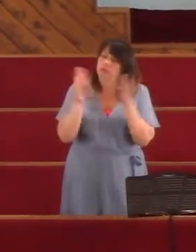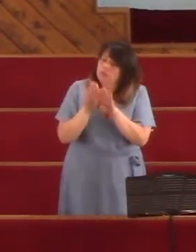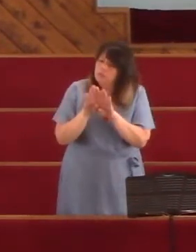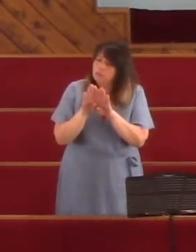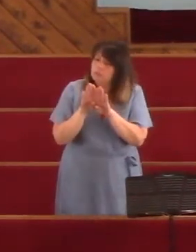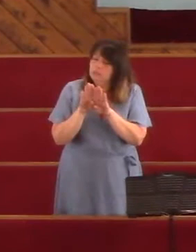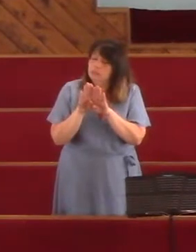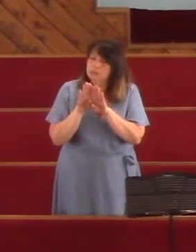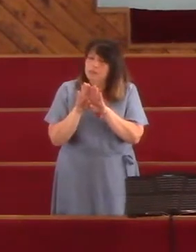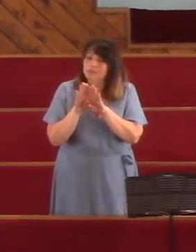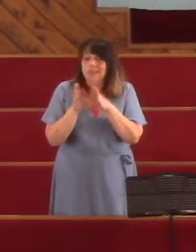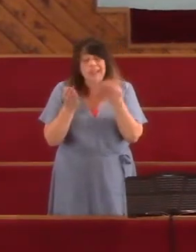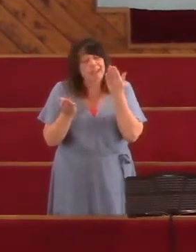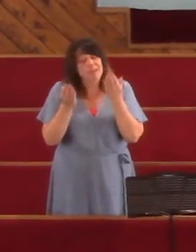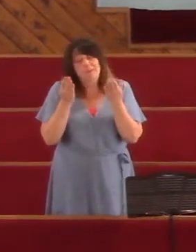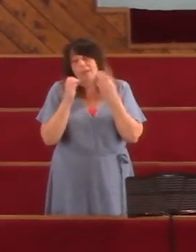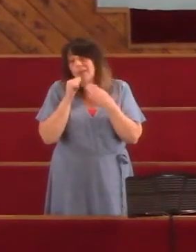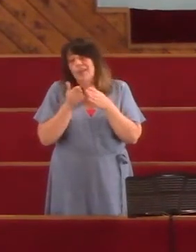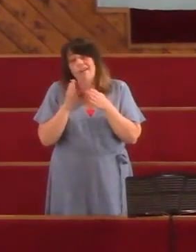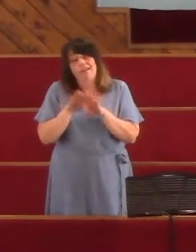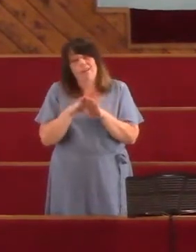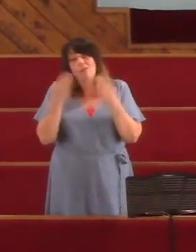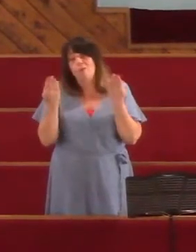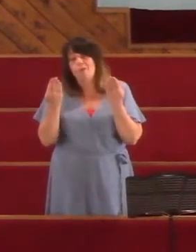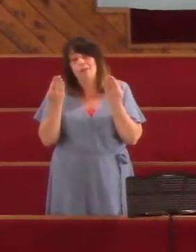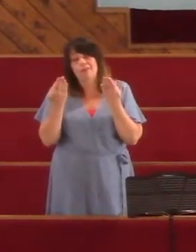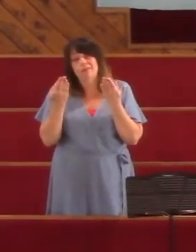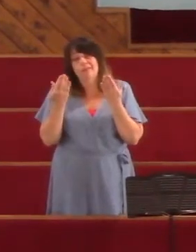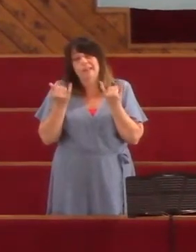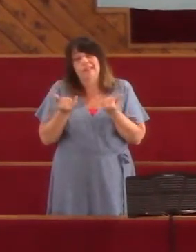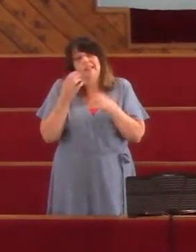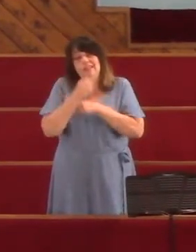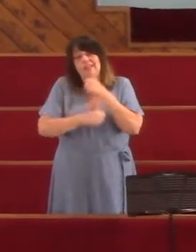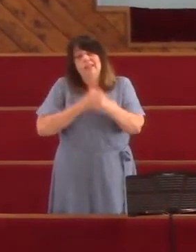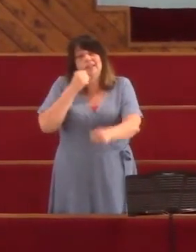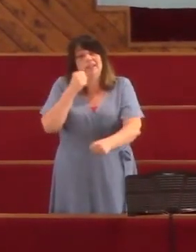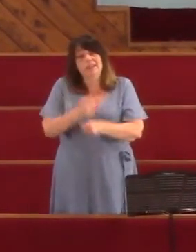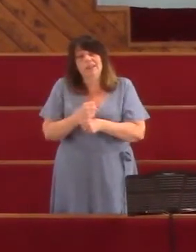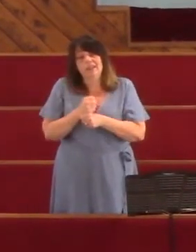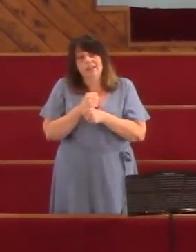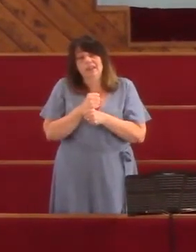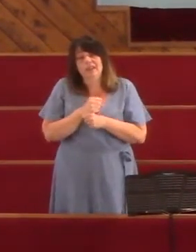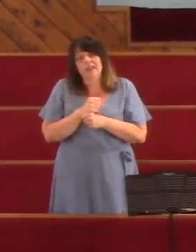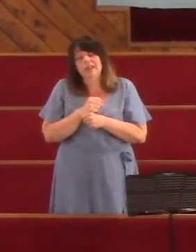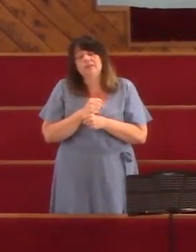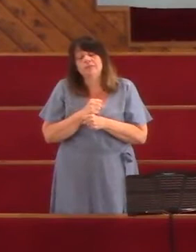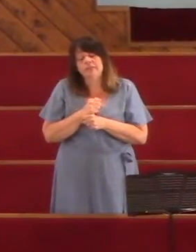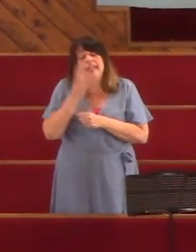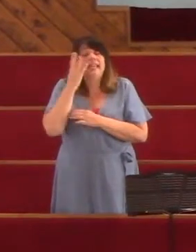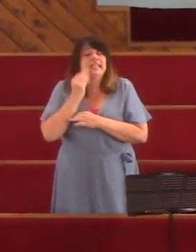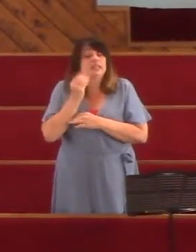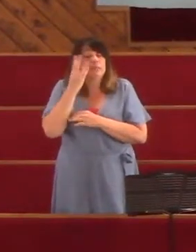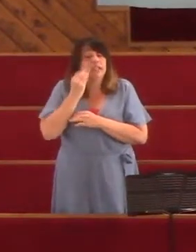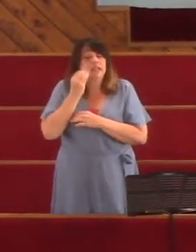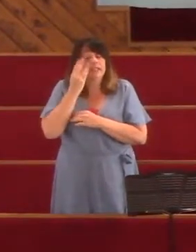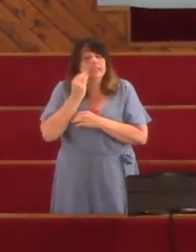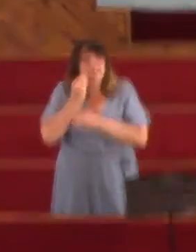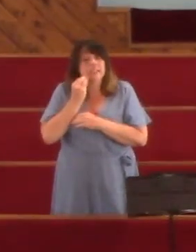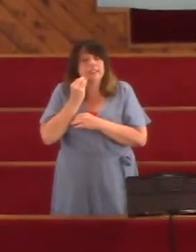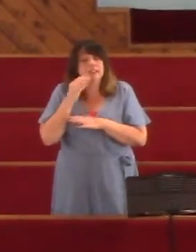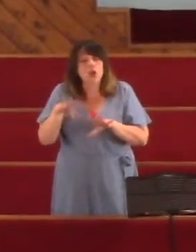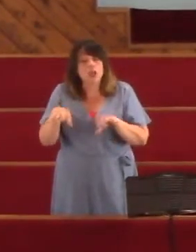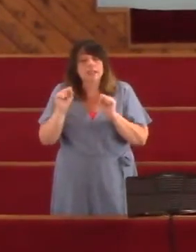they won't be open for the rest of the year. Things are happening and experiences are taking place. And my friends,